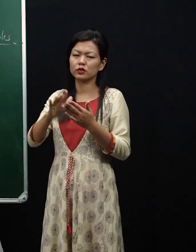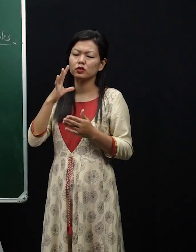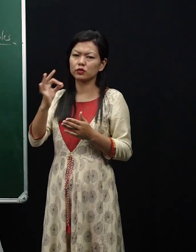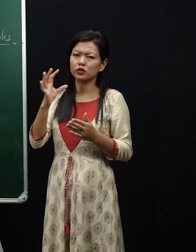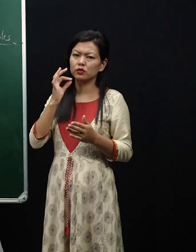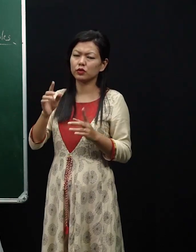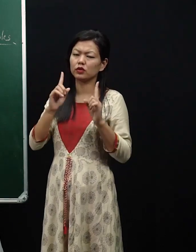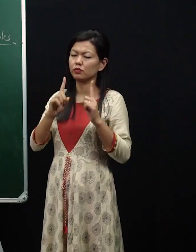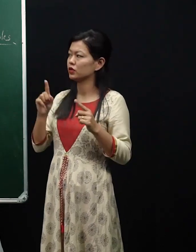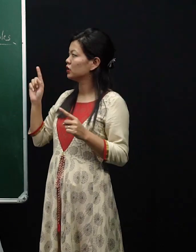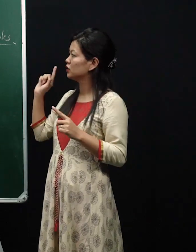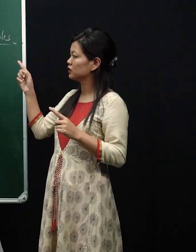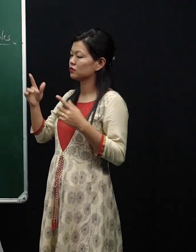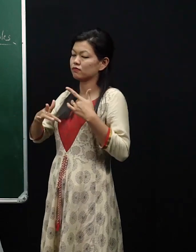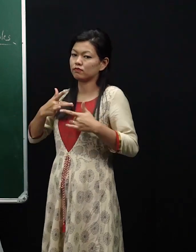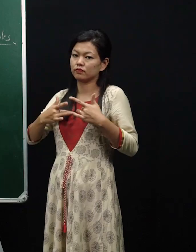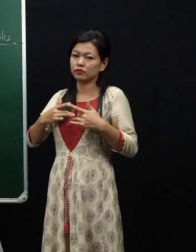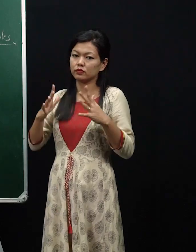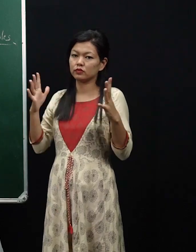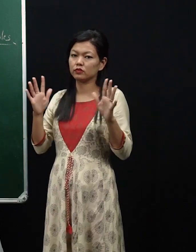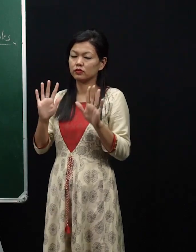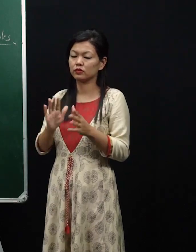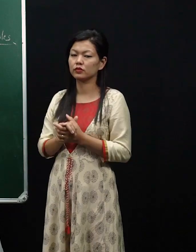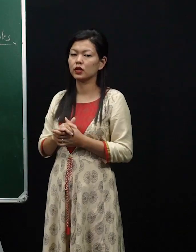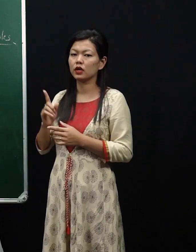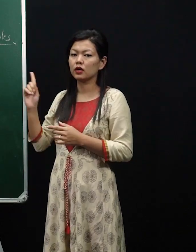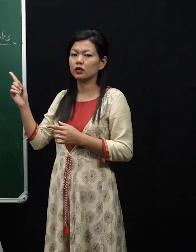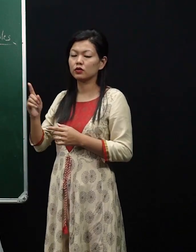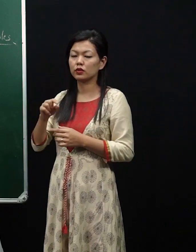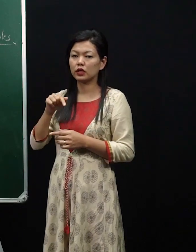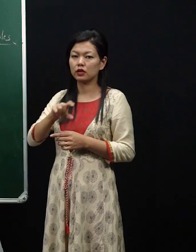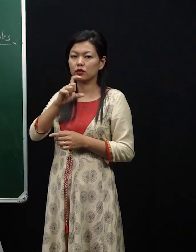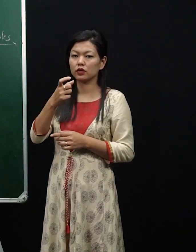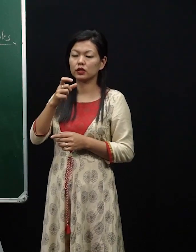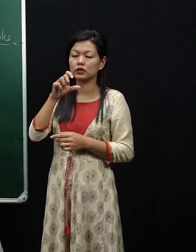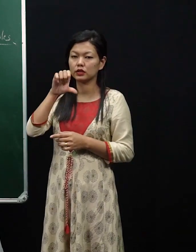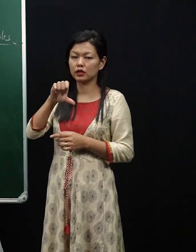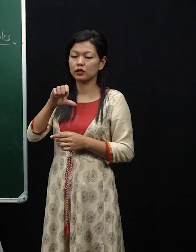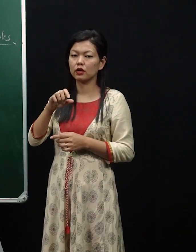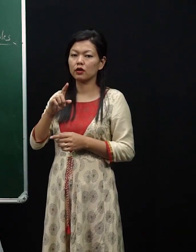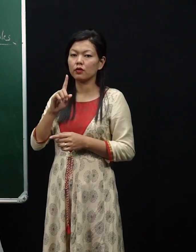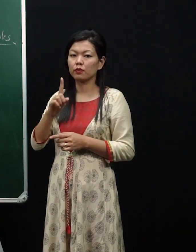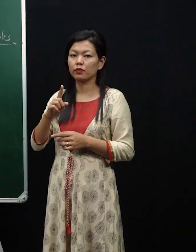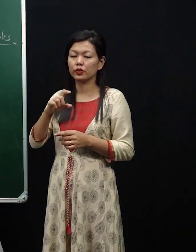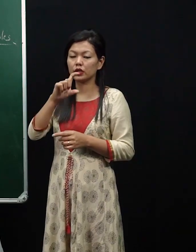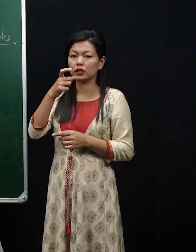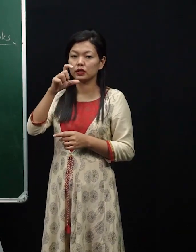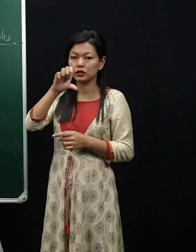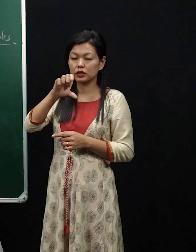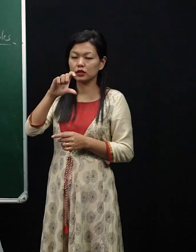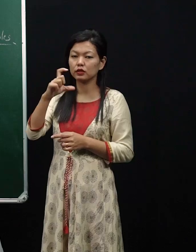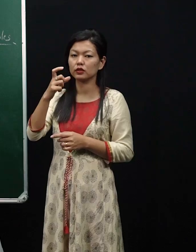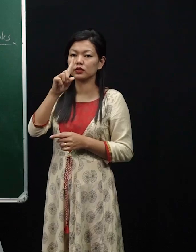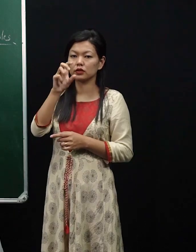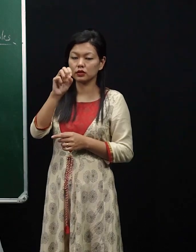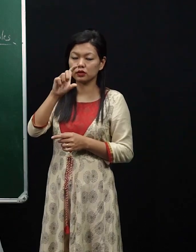going to study these atoms and molecules till your class 12 and till your degrees. Clear? So now, what is atom? Now,